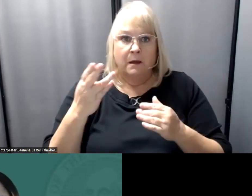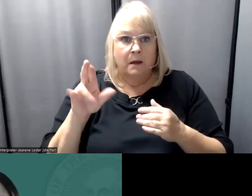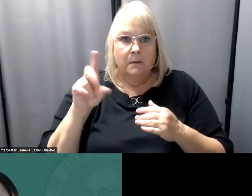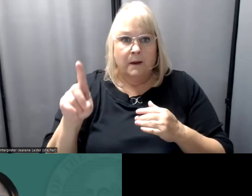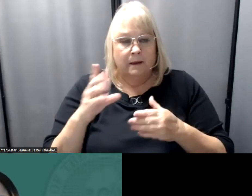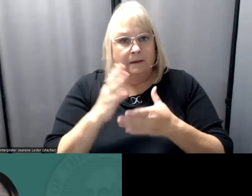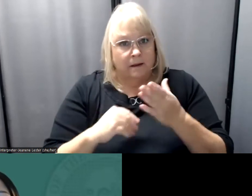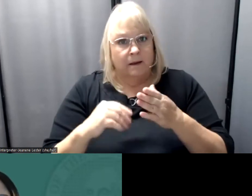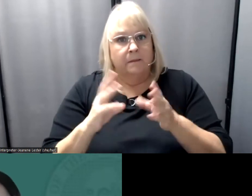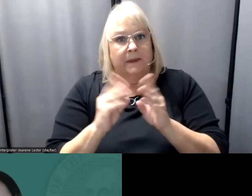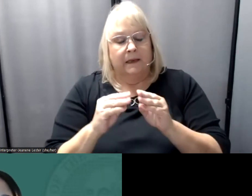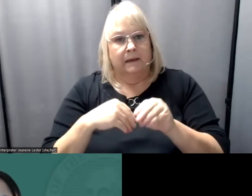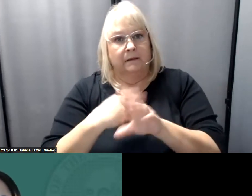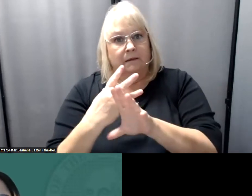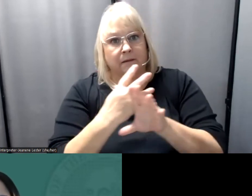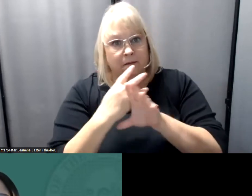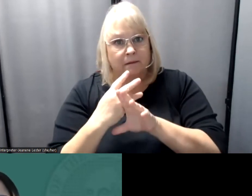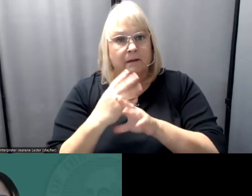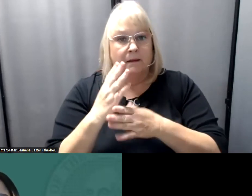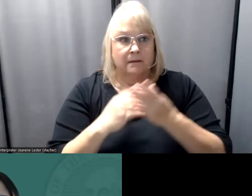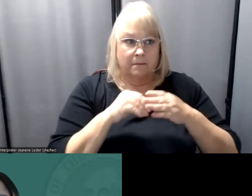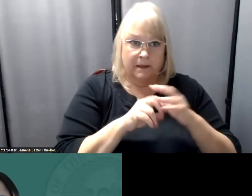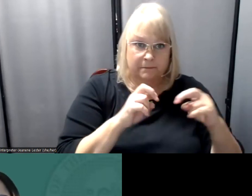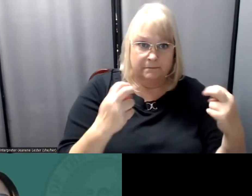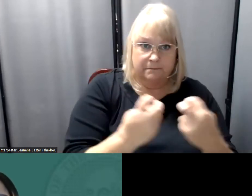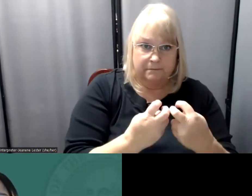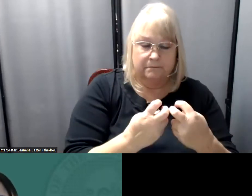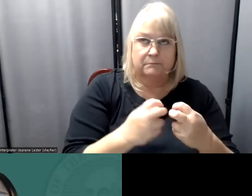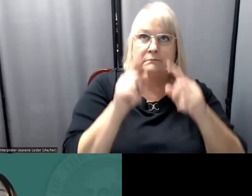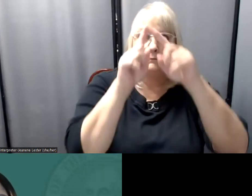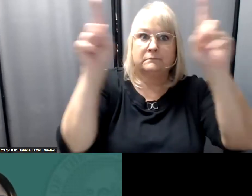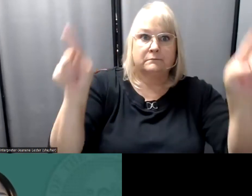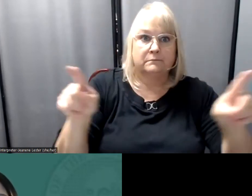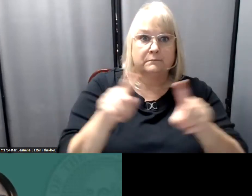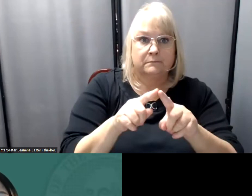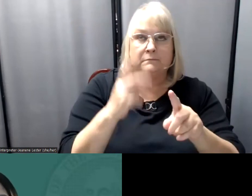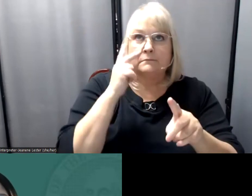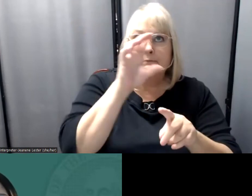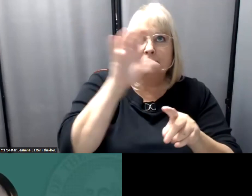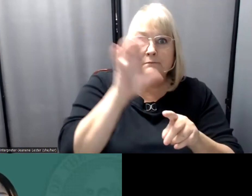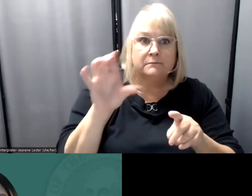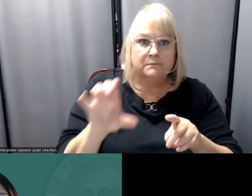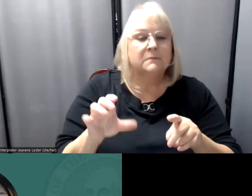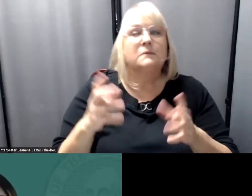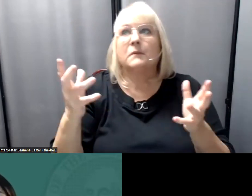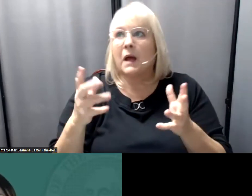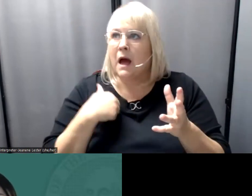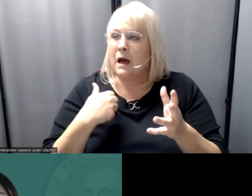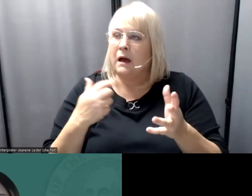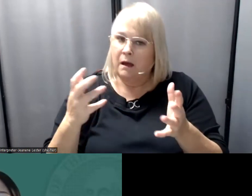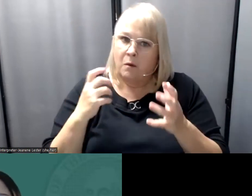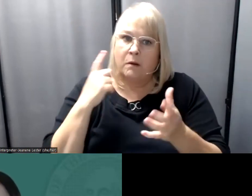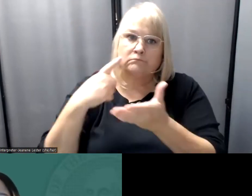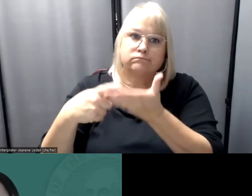some at home? What would it be like for us to have a conversation as a team about that? I'd love to tee that up. I'm hearing so much